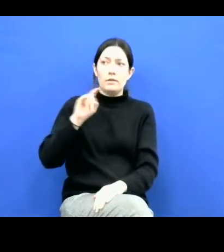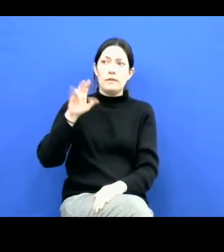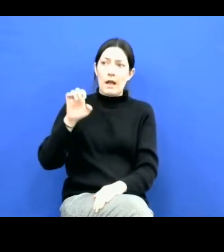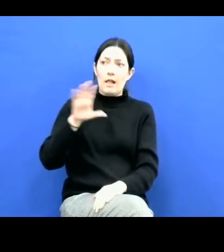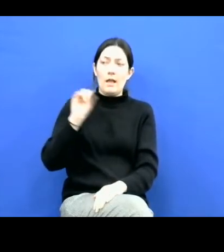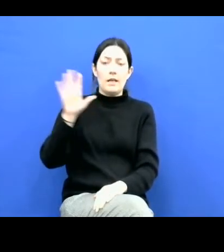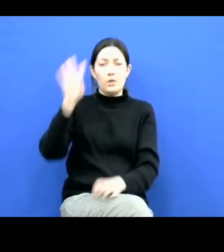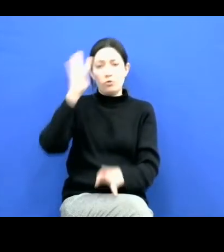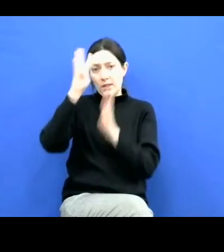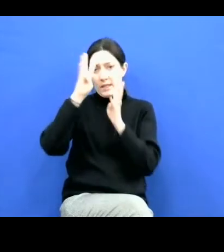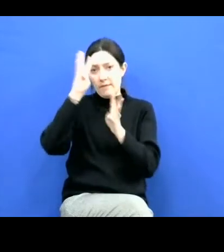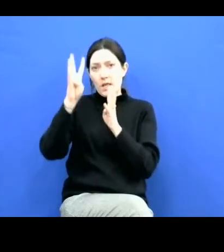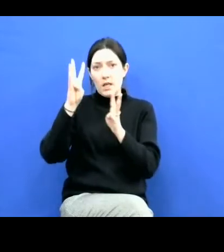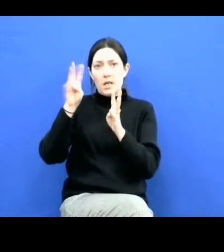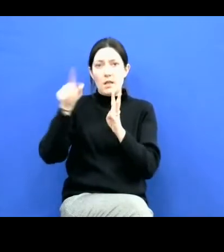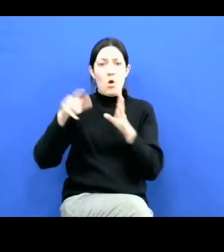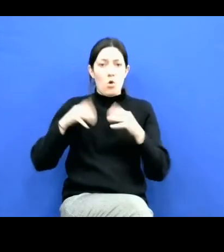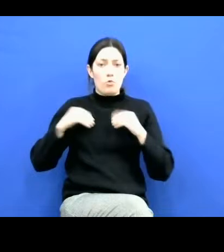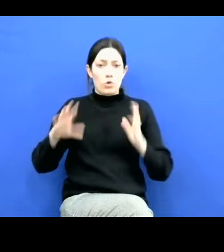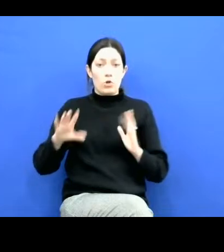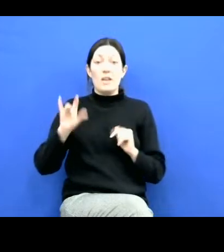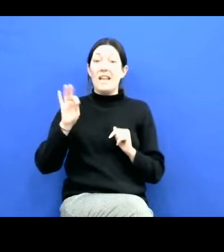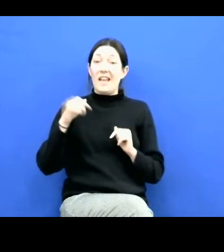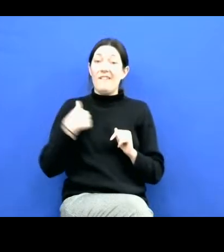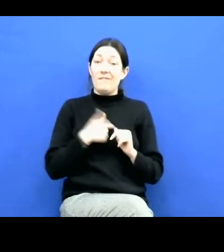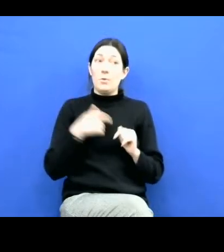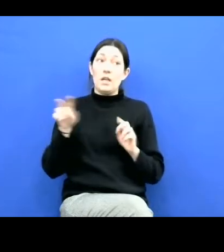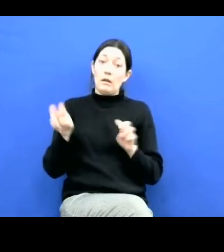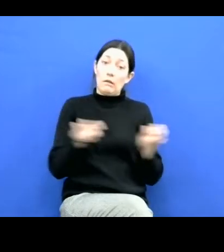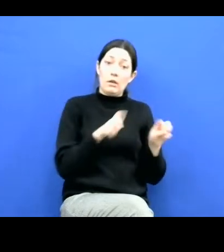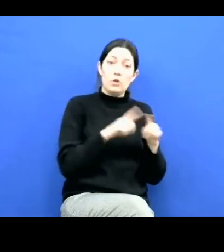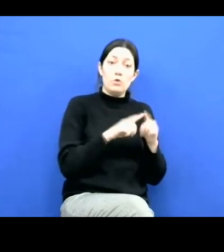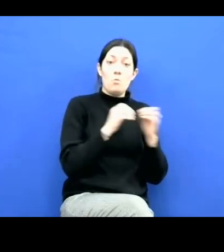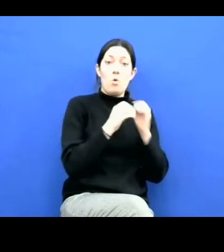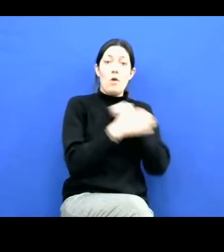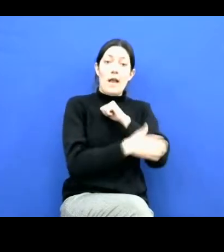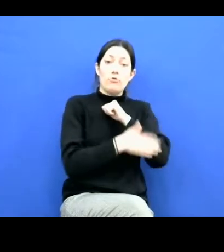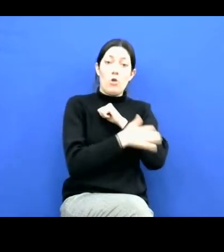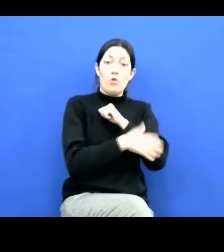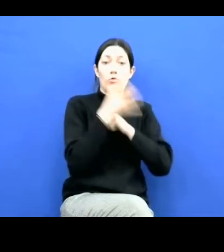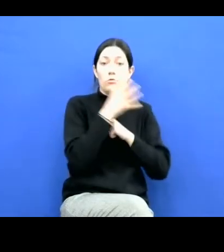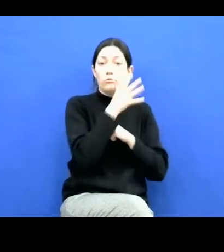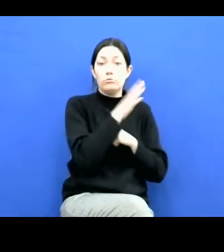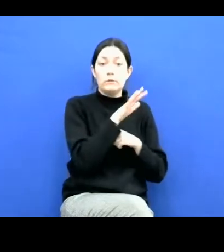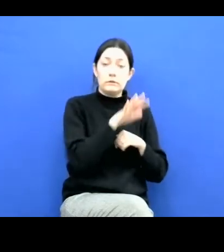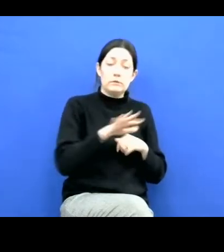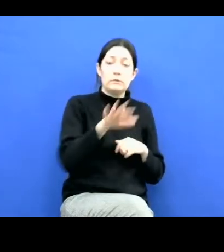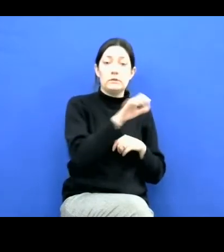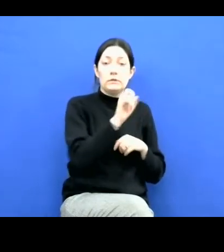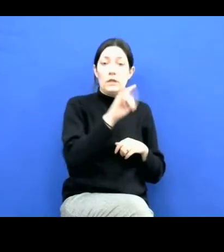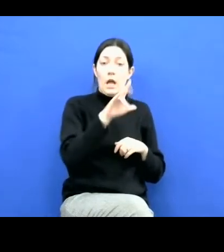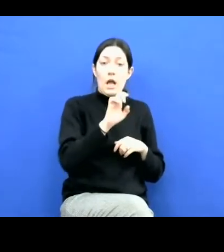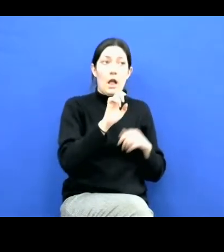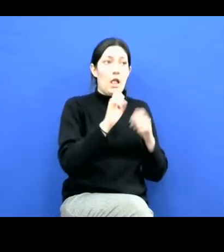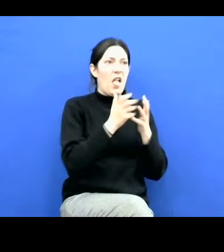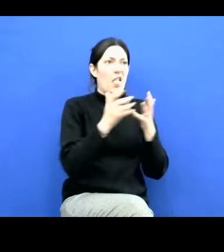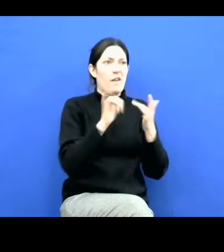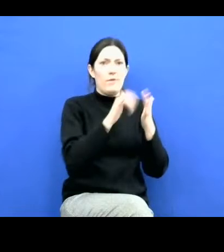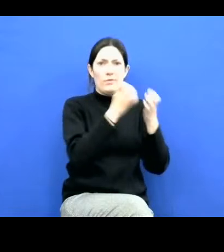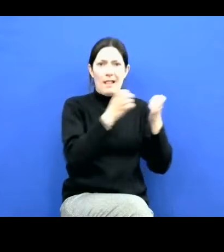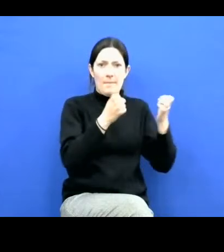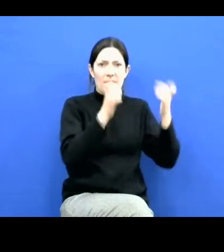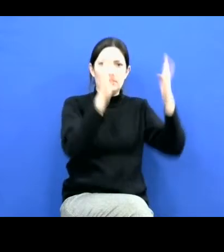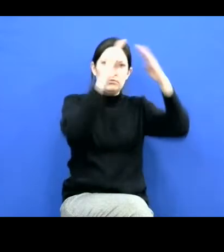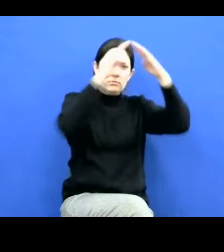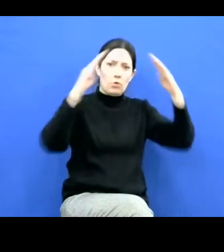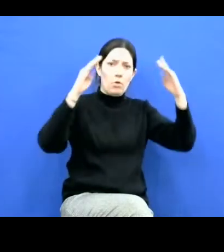I think that if we have to go to an agricultural style, I mean, this a lot of the elements with these dormers and these peaks are elements